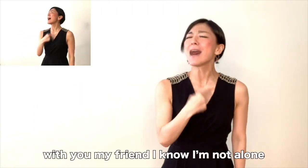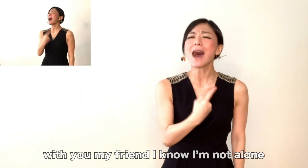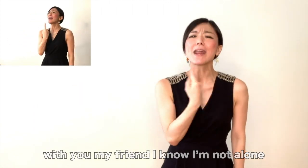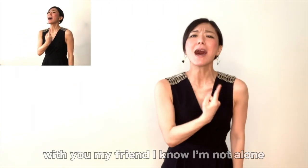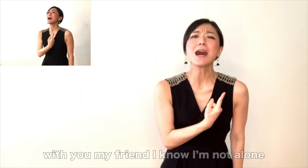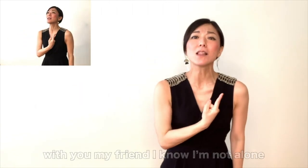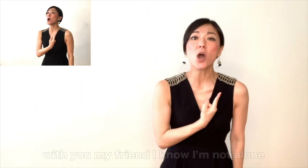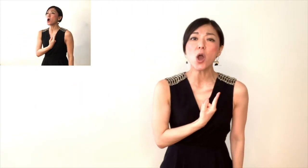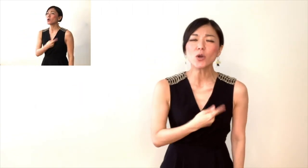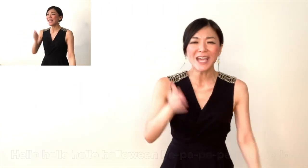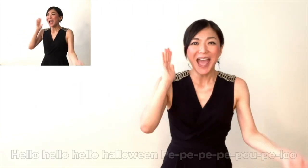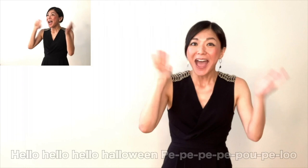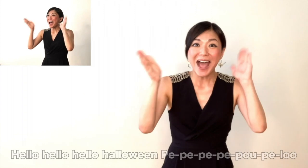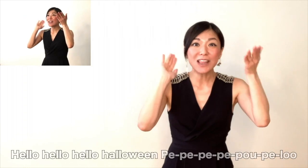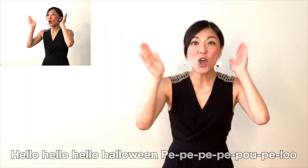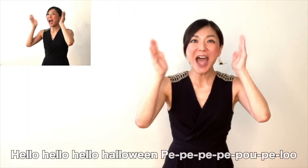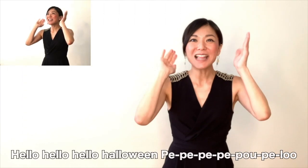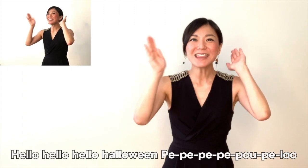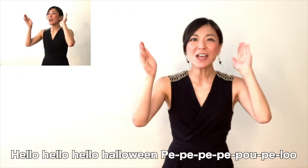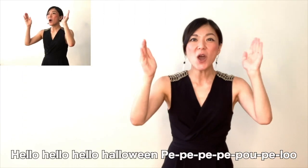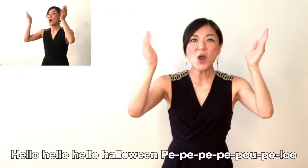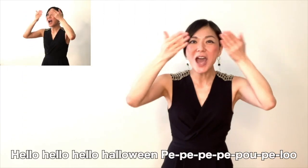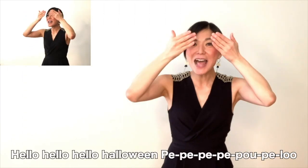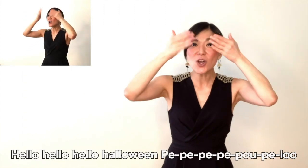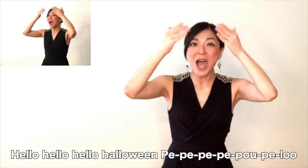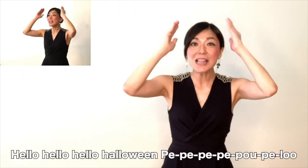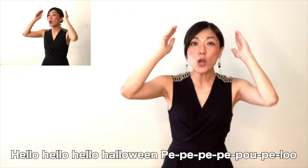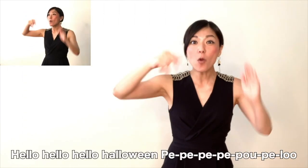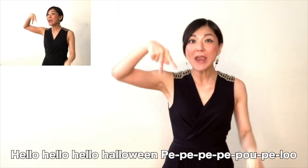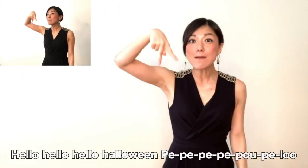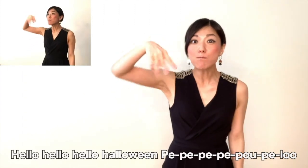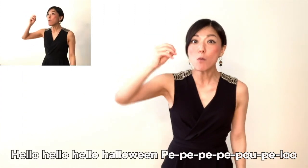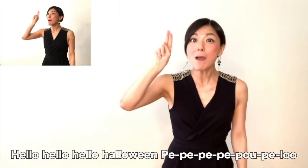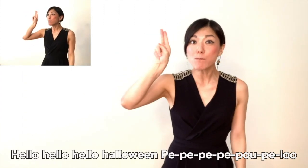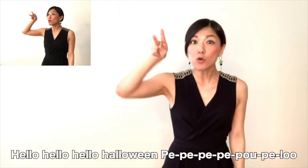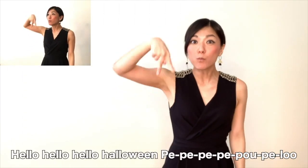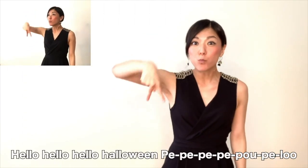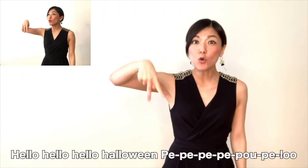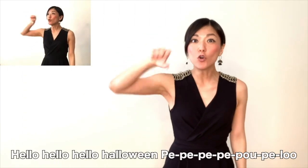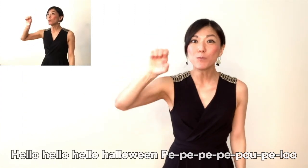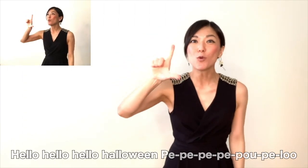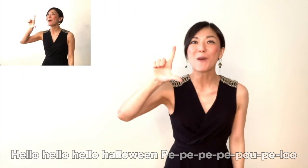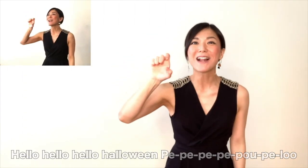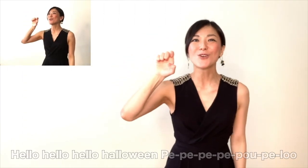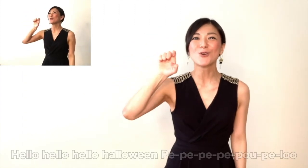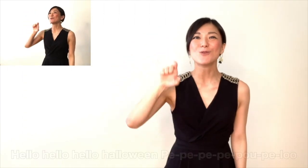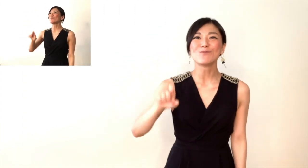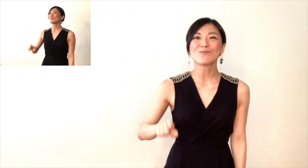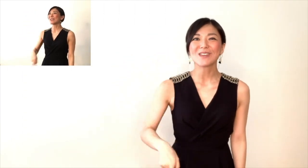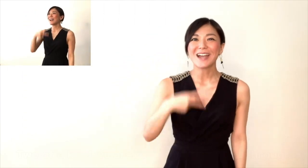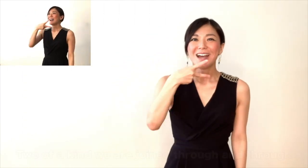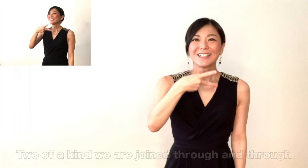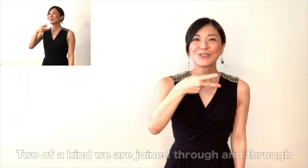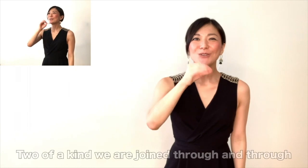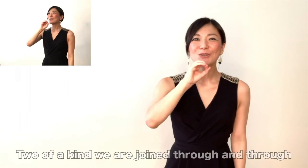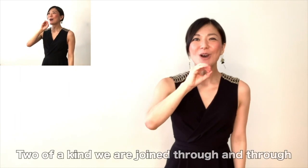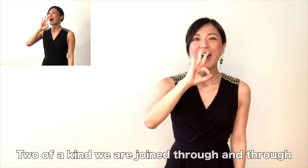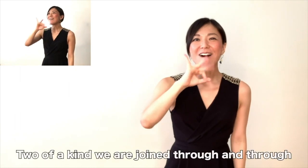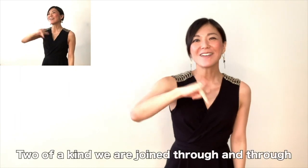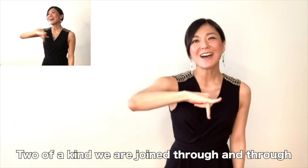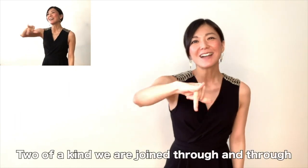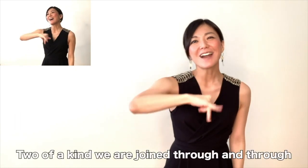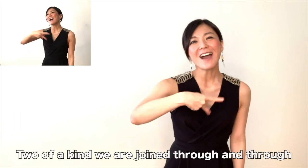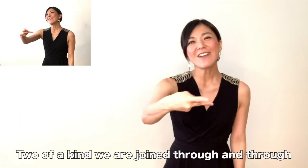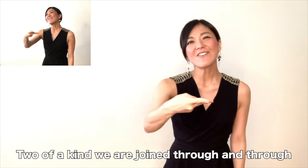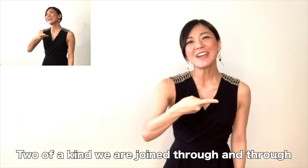I'm not alone Hello, hello, hello, halloween Pup-pup-pup-pup-palu Two